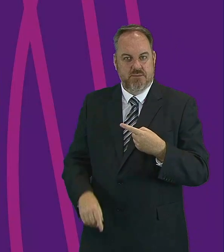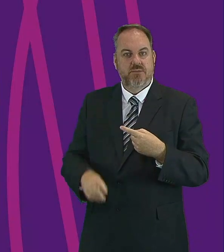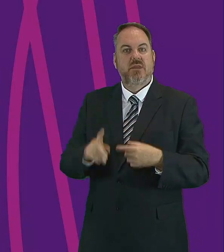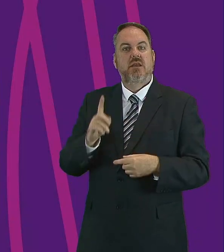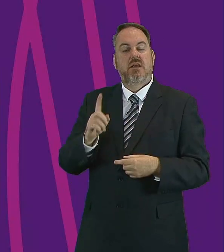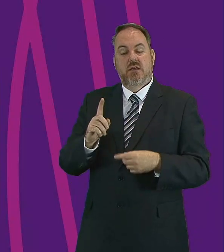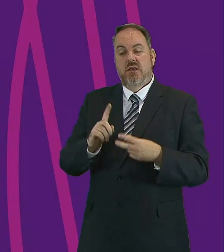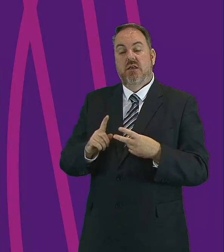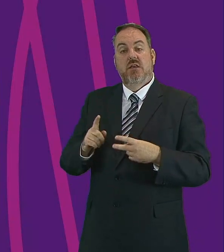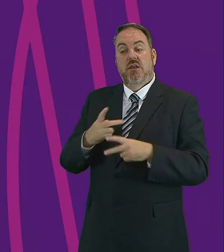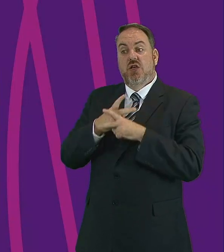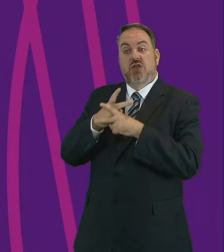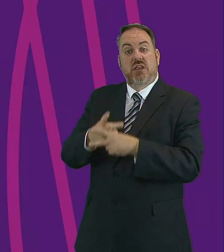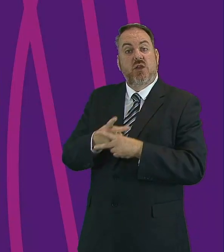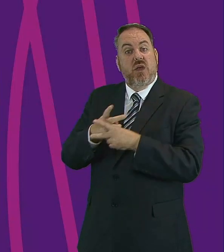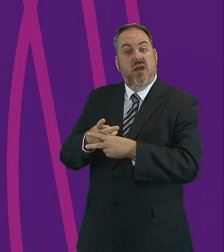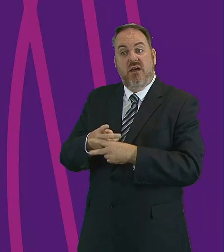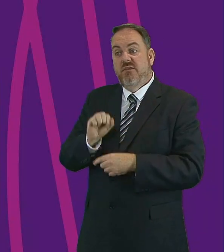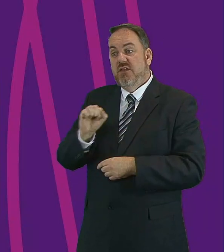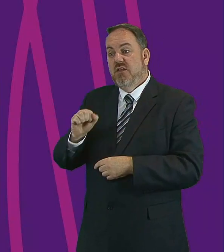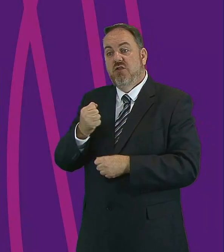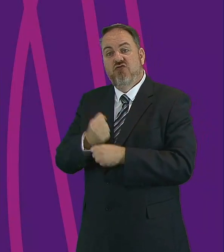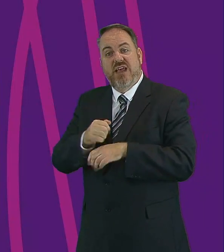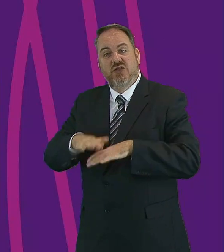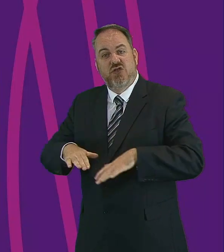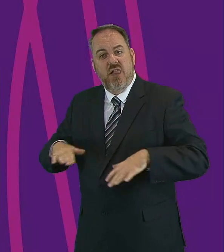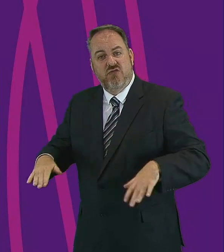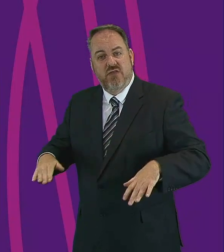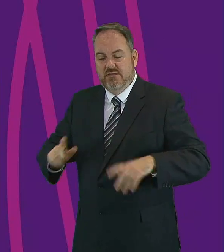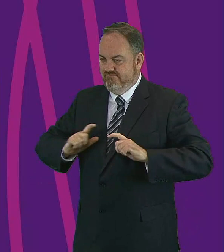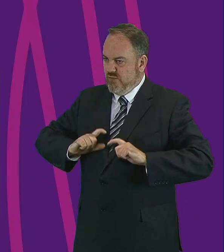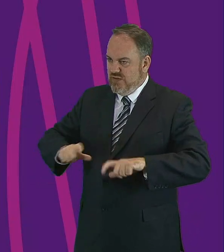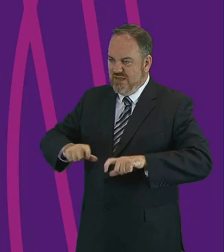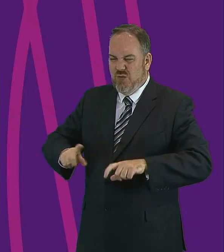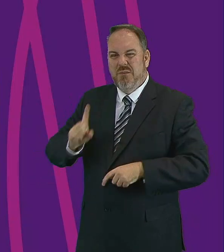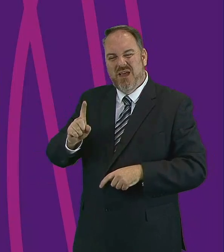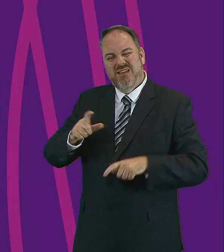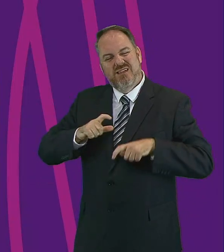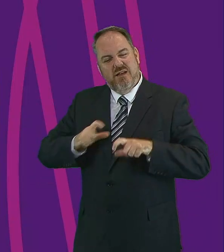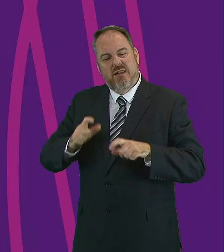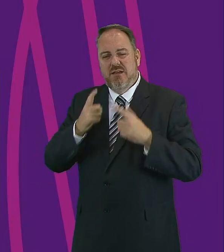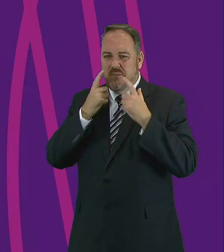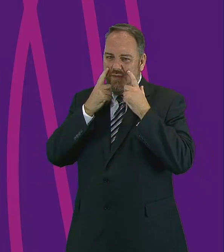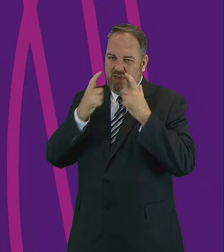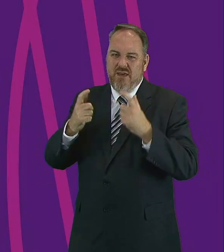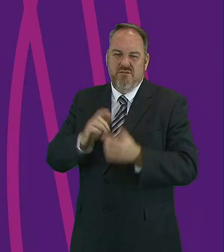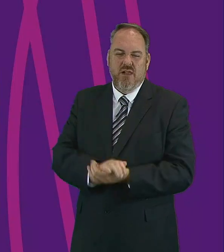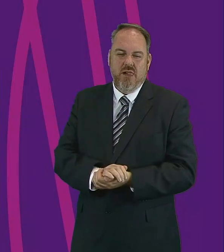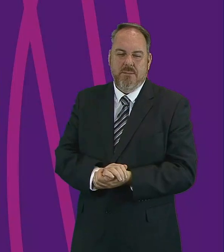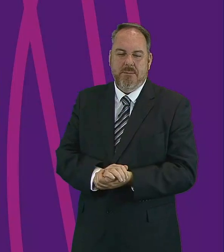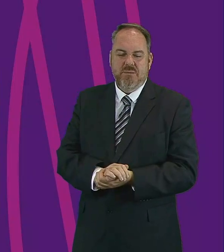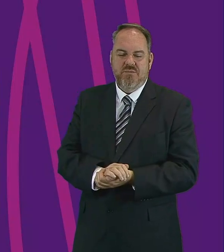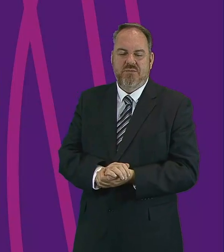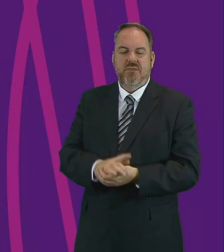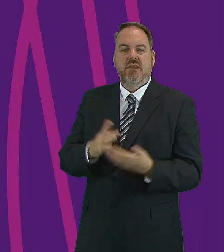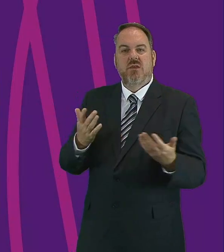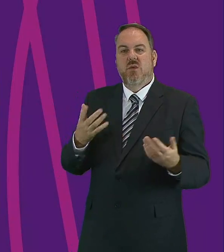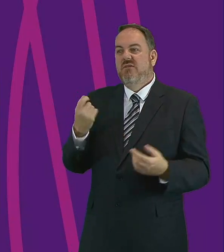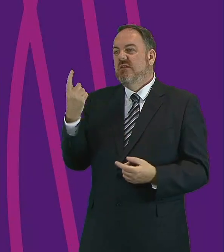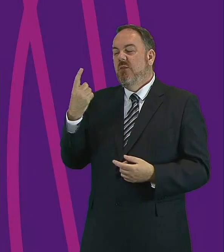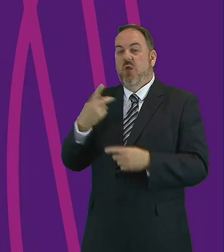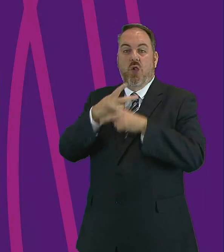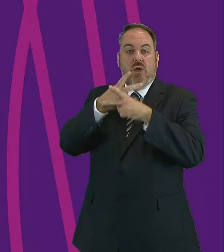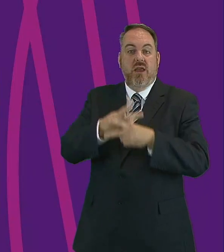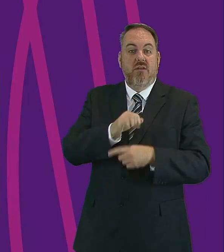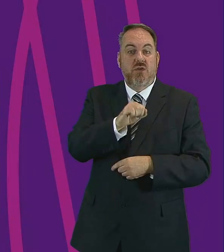informal childcare arrangements can also continue, but again, extra care should be taken with informal childcare arrangements, which is